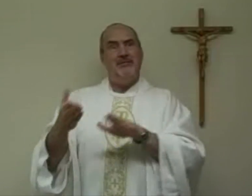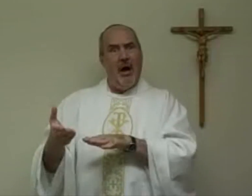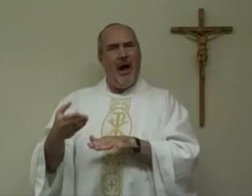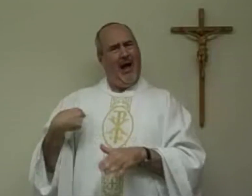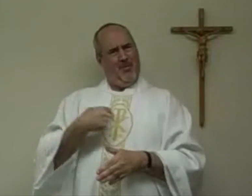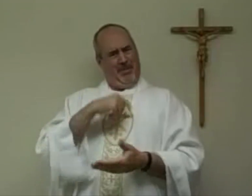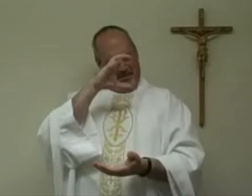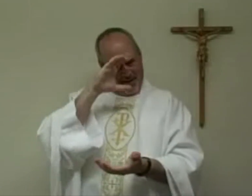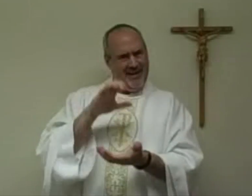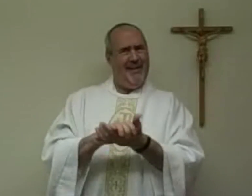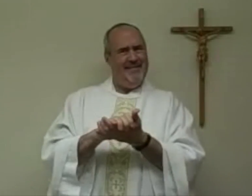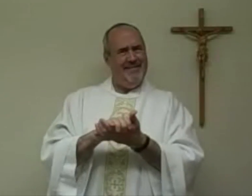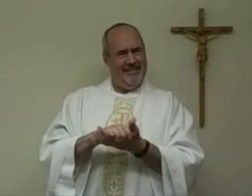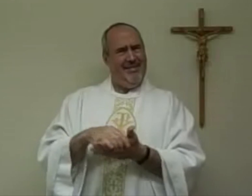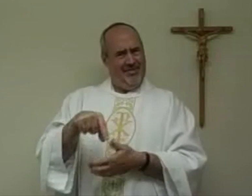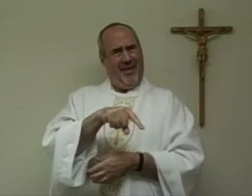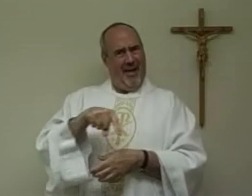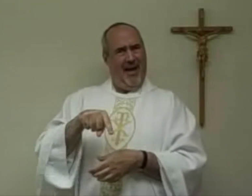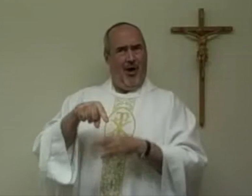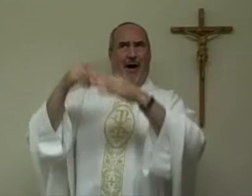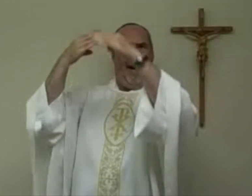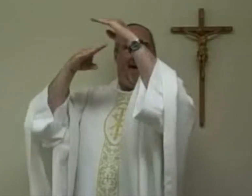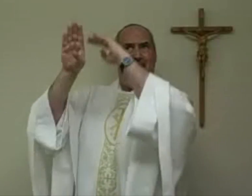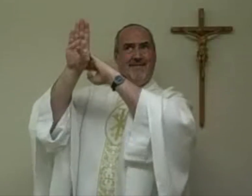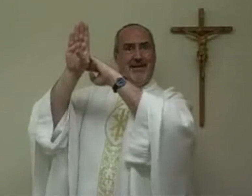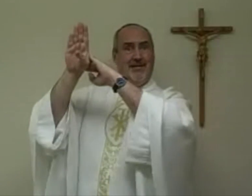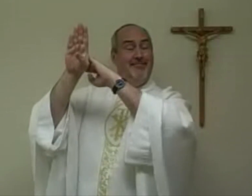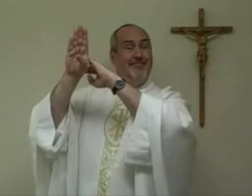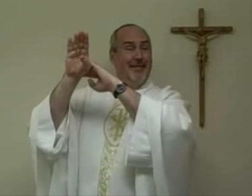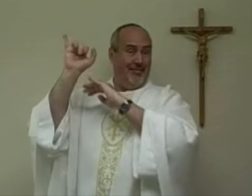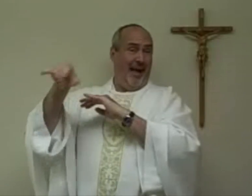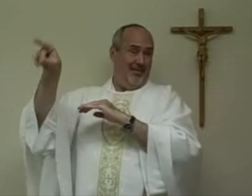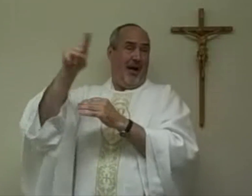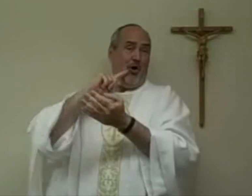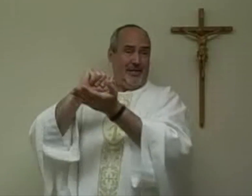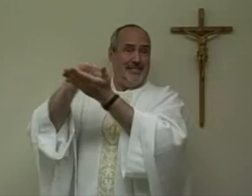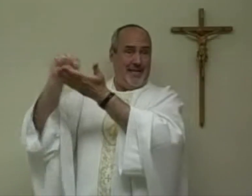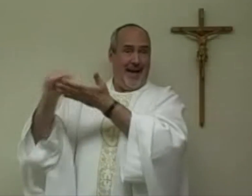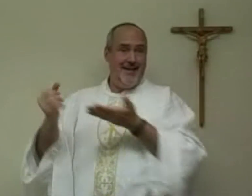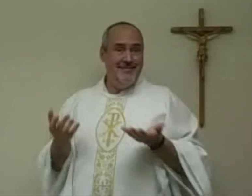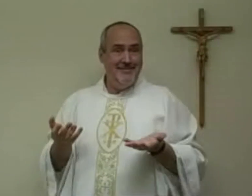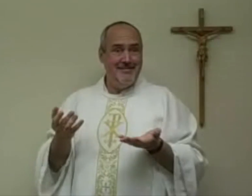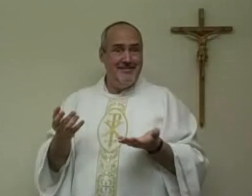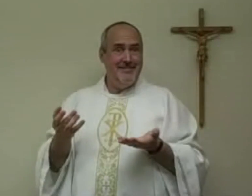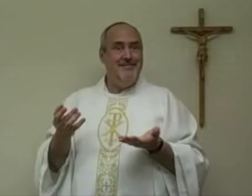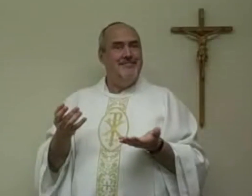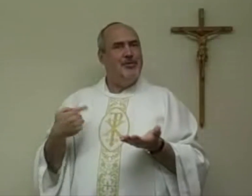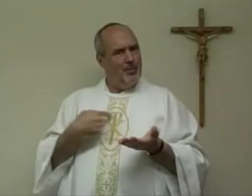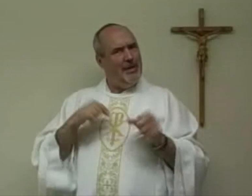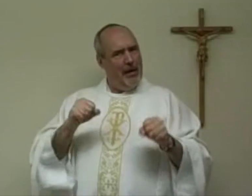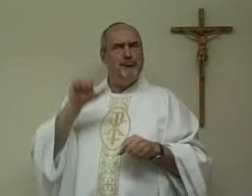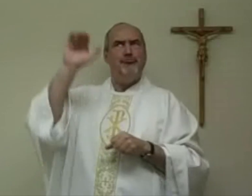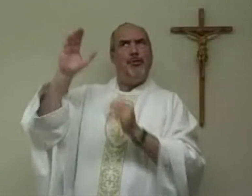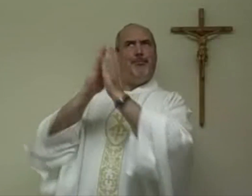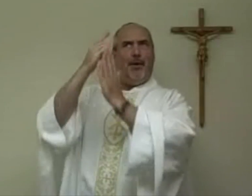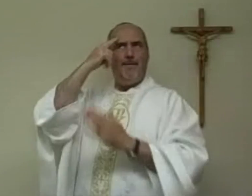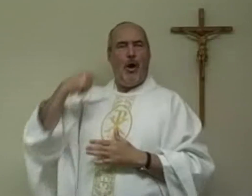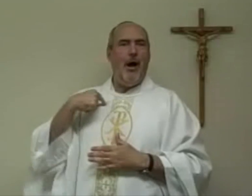our relatives, whoever has died, and we believe them to be in heaven, then they are a saint. And we